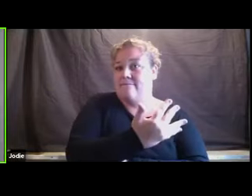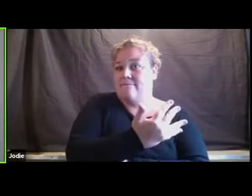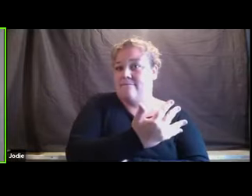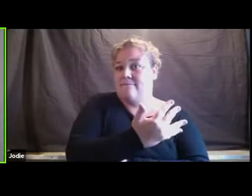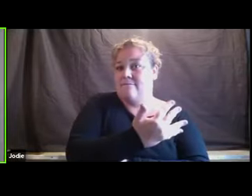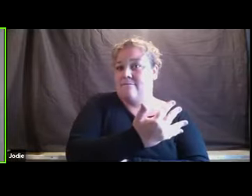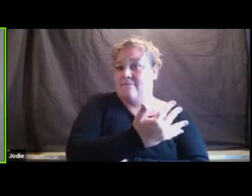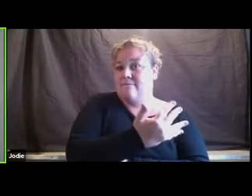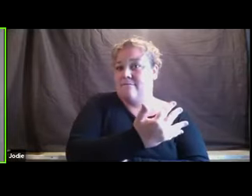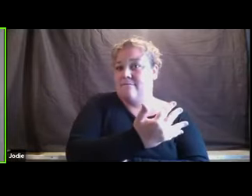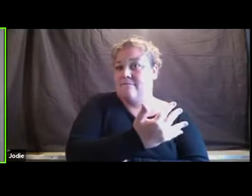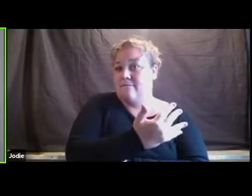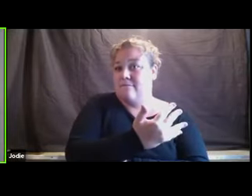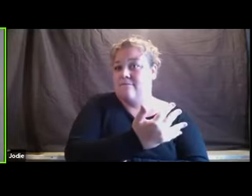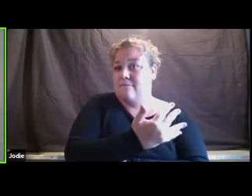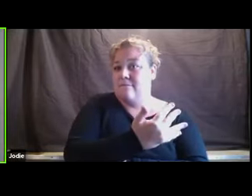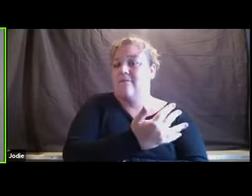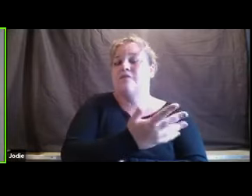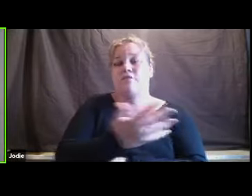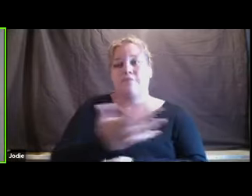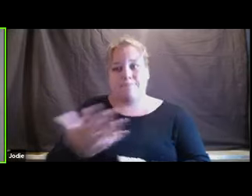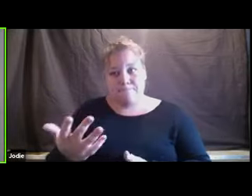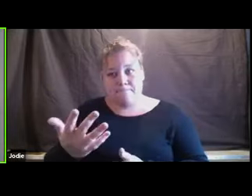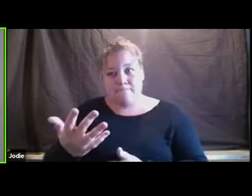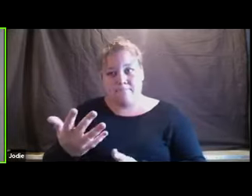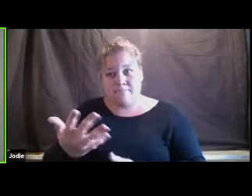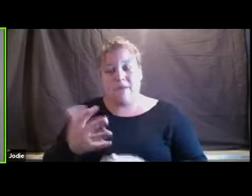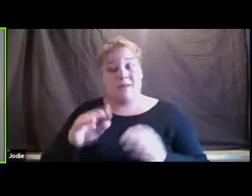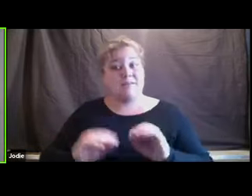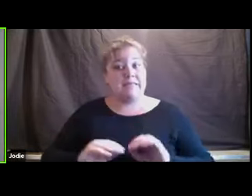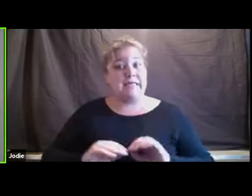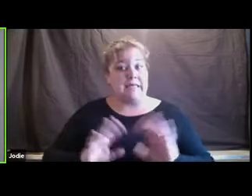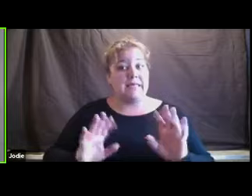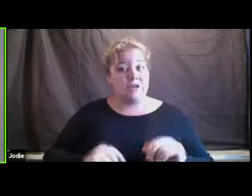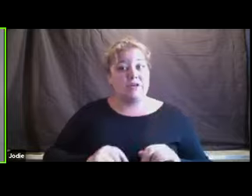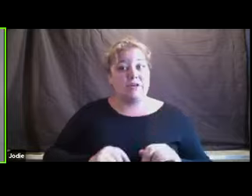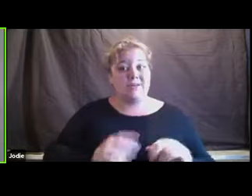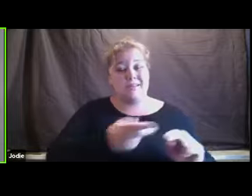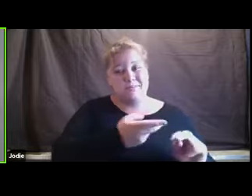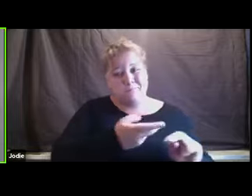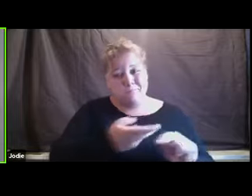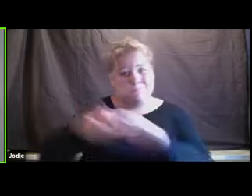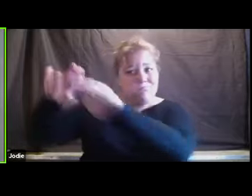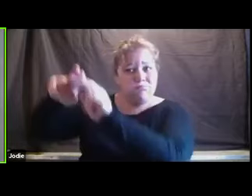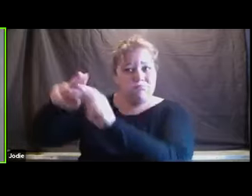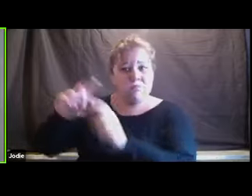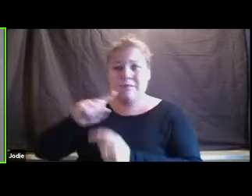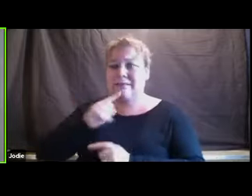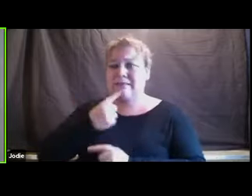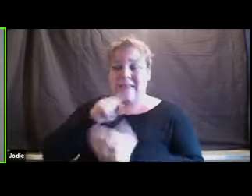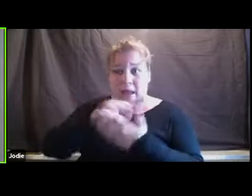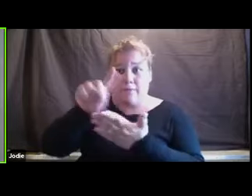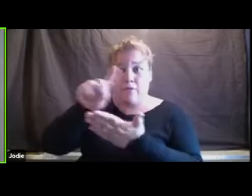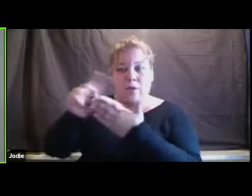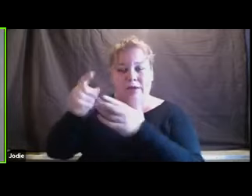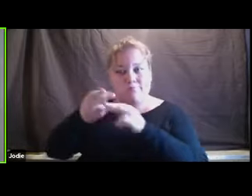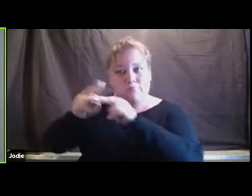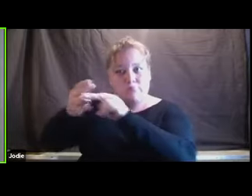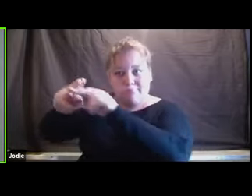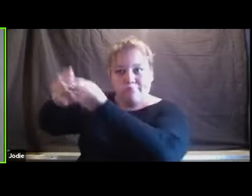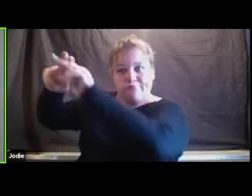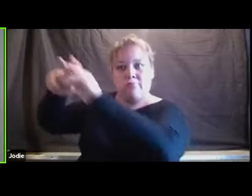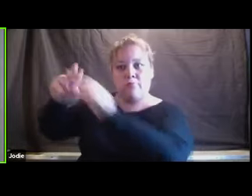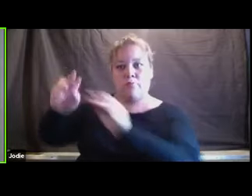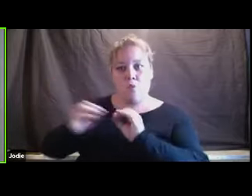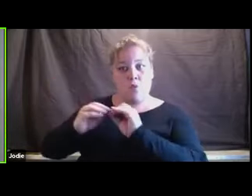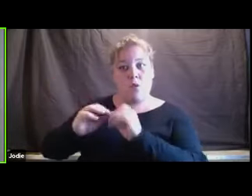think it's fairly clear to see that our case numbers are increasing significantly week by week. And that really